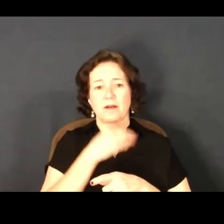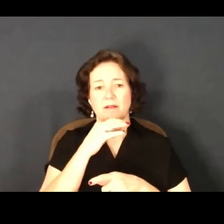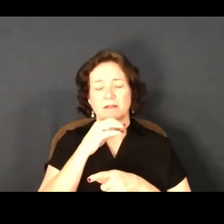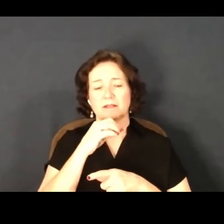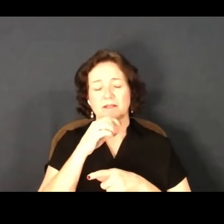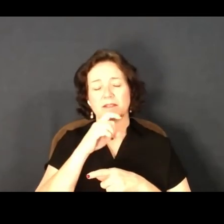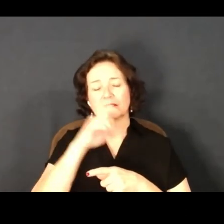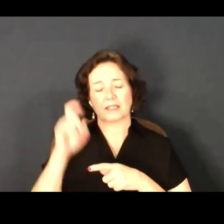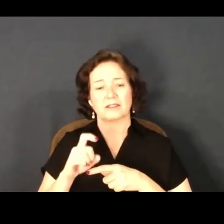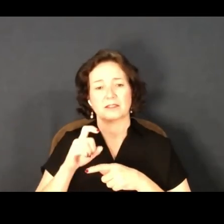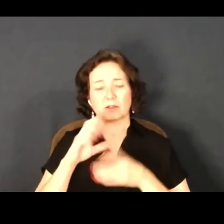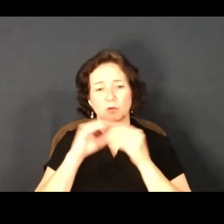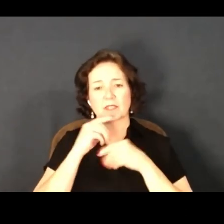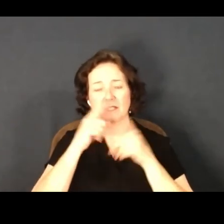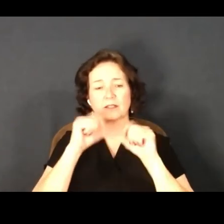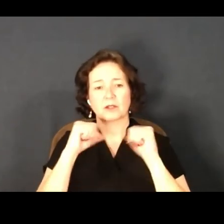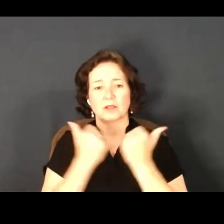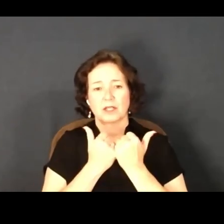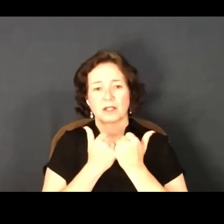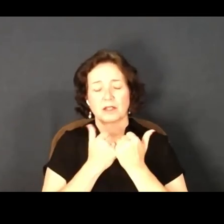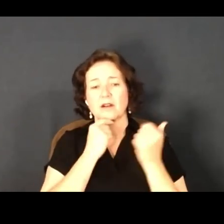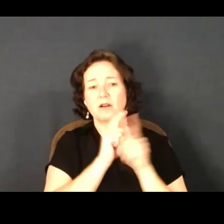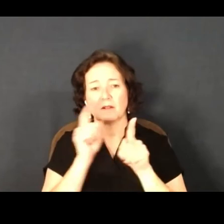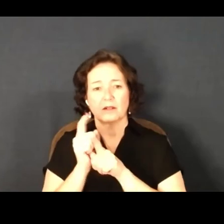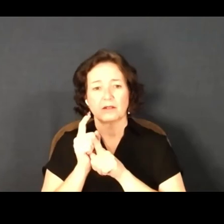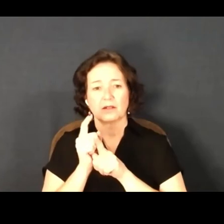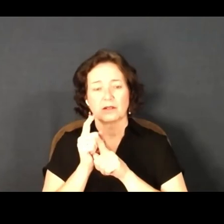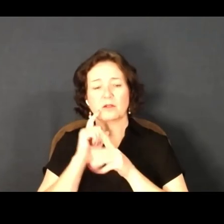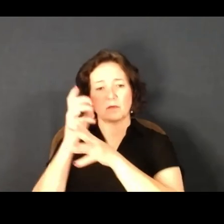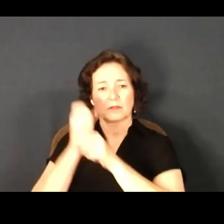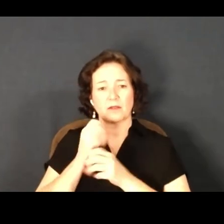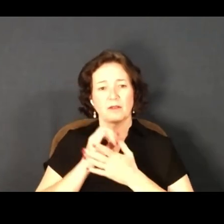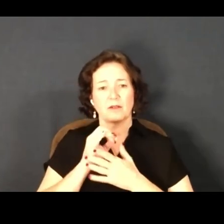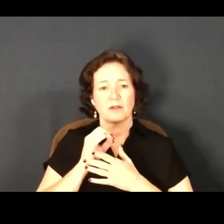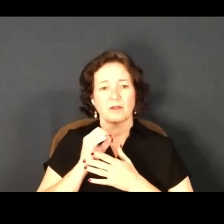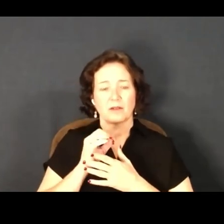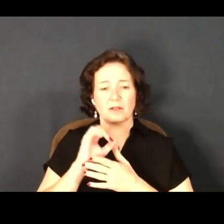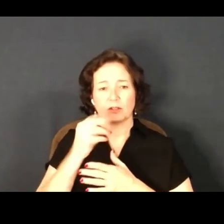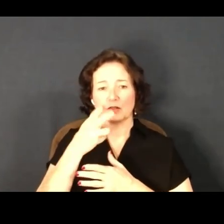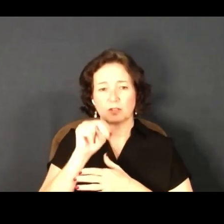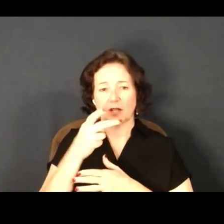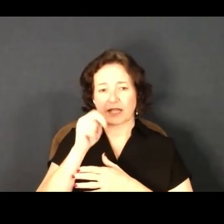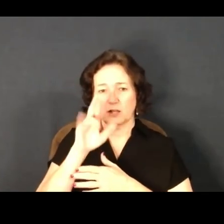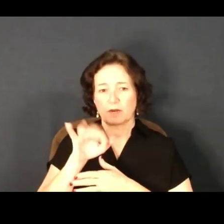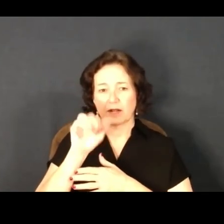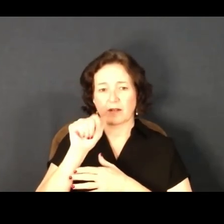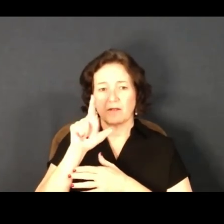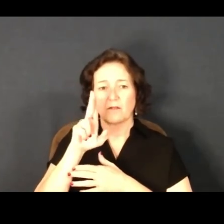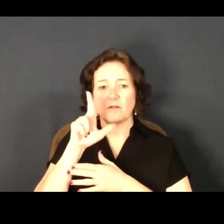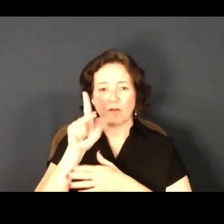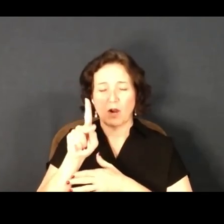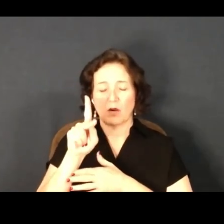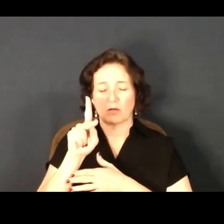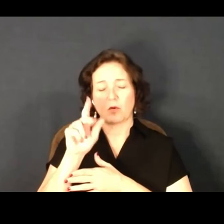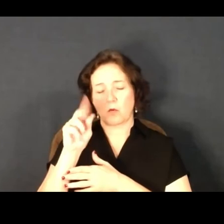Storytelling Association. She's also a recipient of the John Henry Falk Award, which is the most